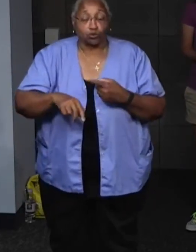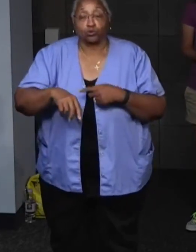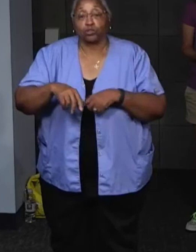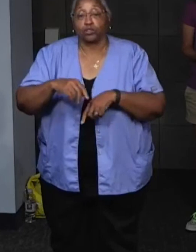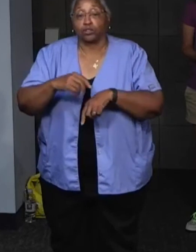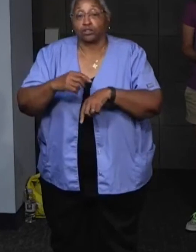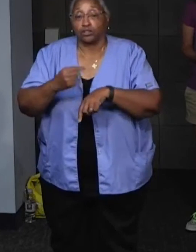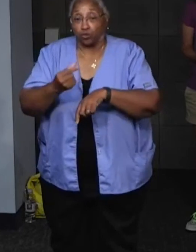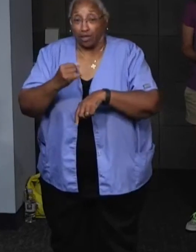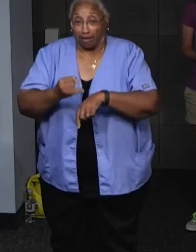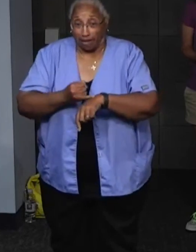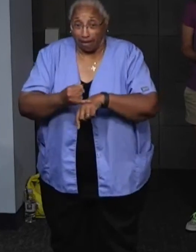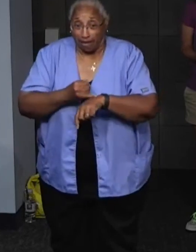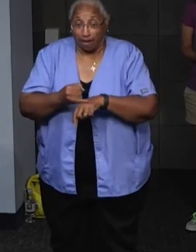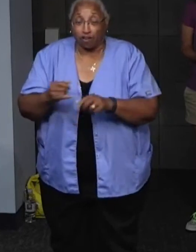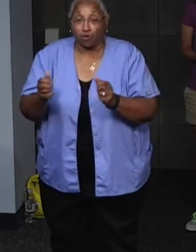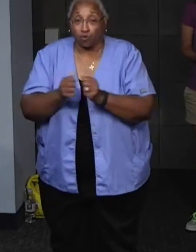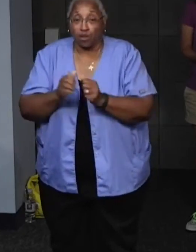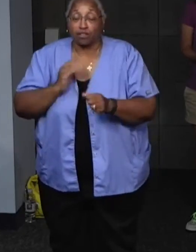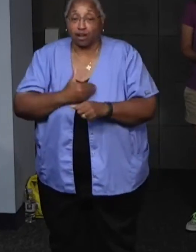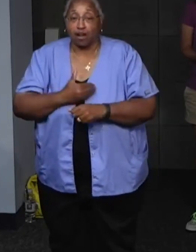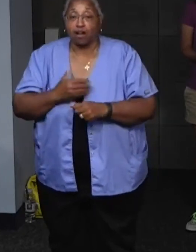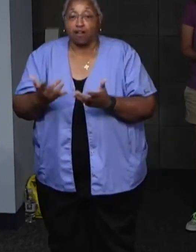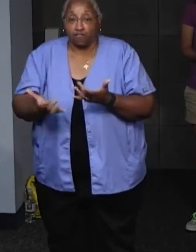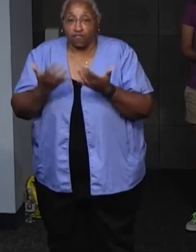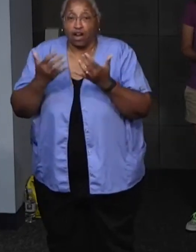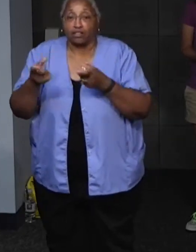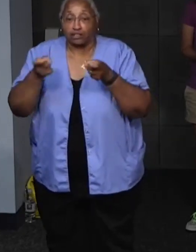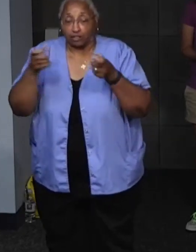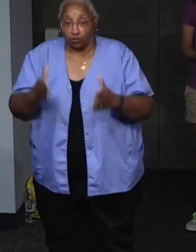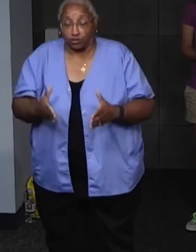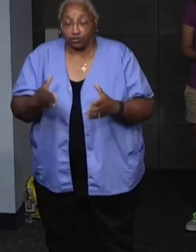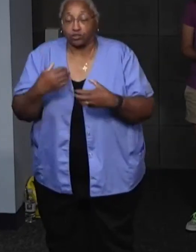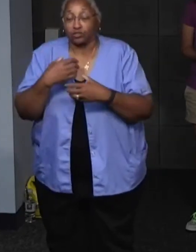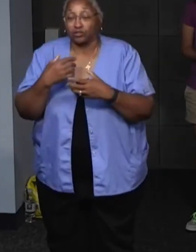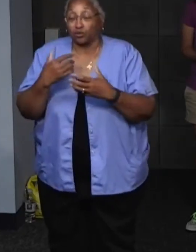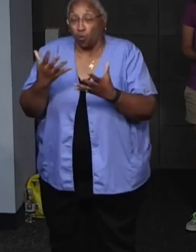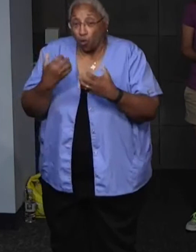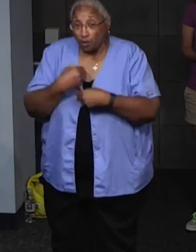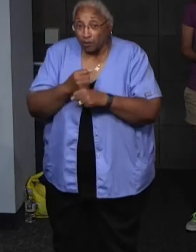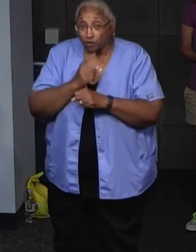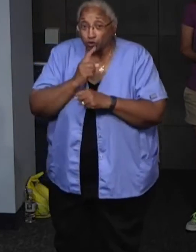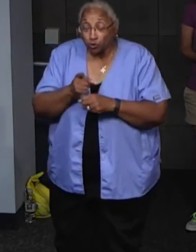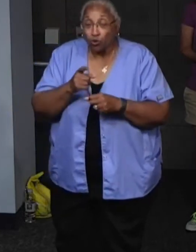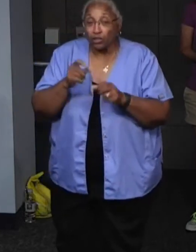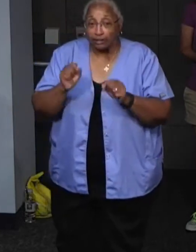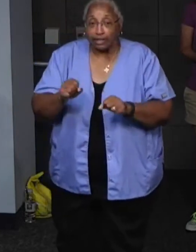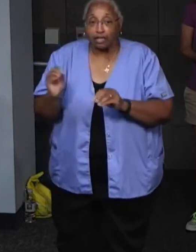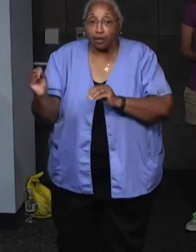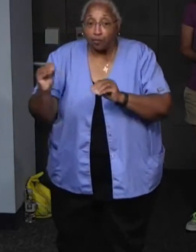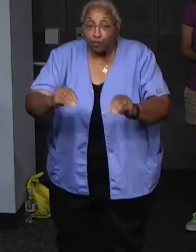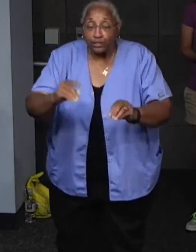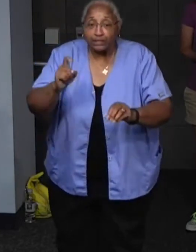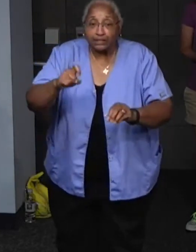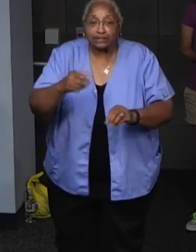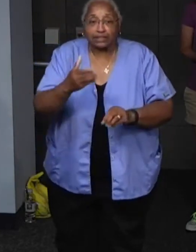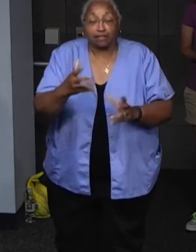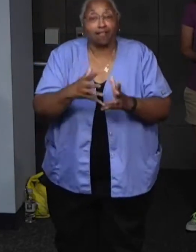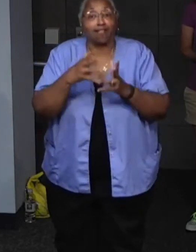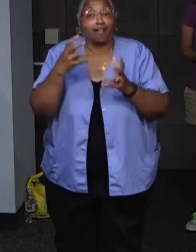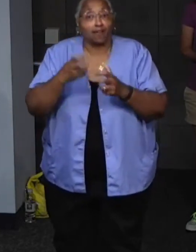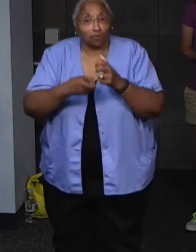with Brian Adams, a fire director, and Timmy Gotro here to try to make sure we can get the needs on the ground. We have a lot of problems in Grand